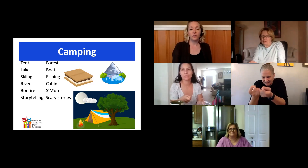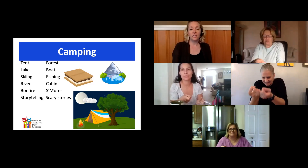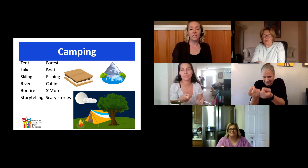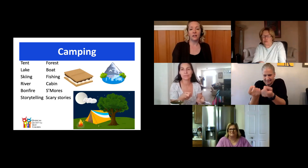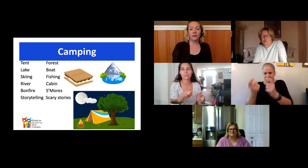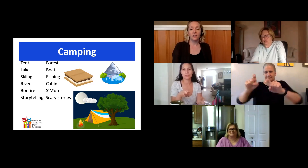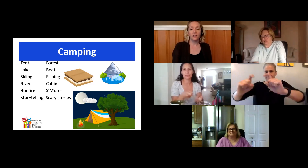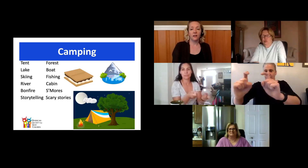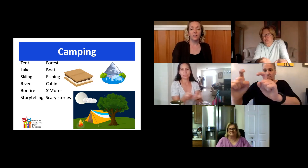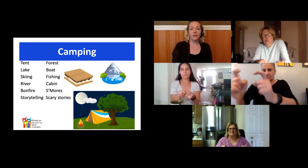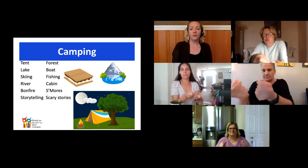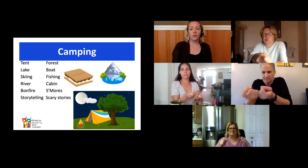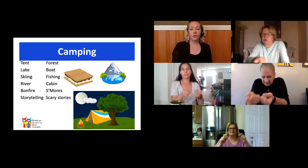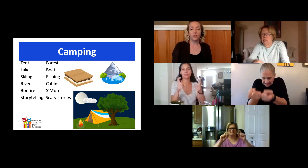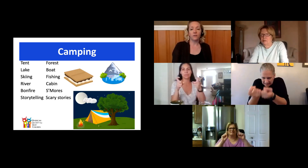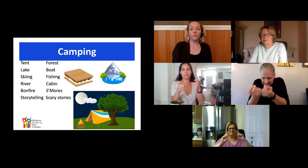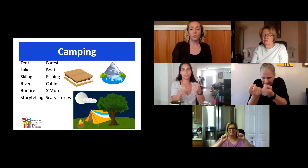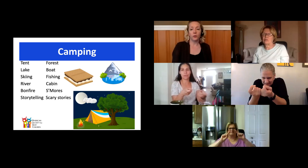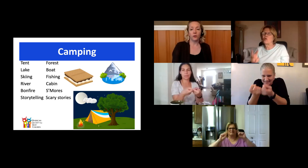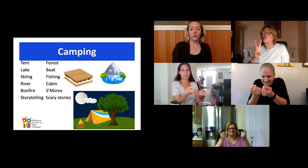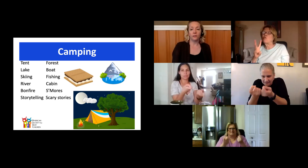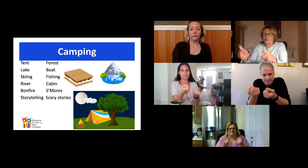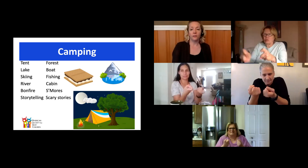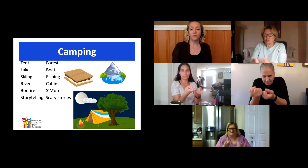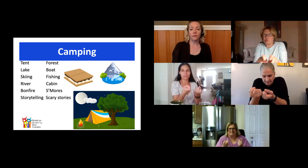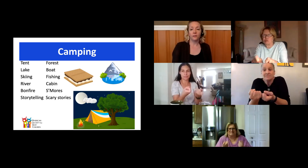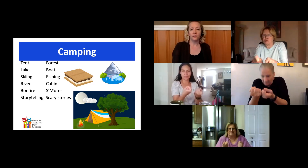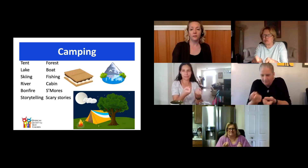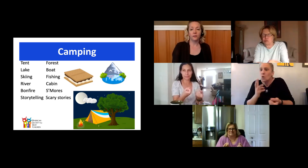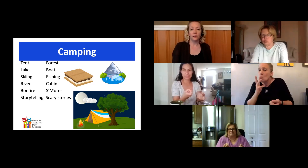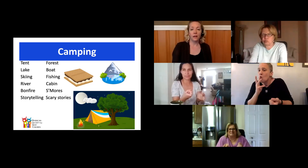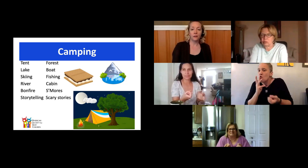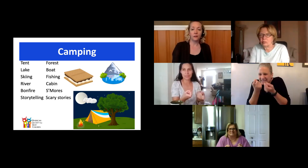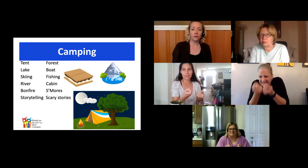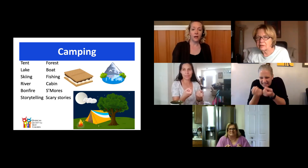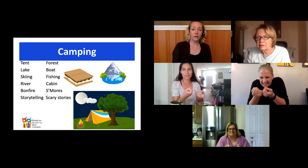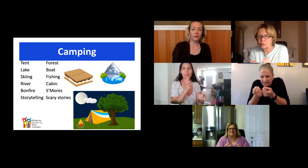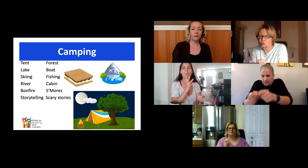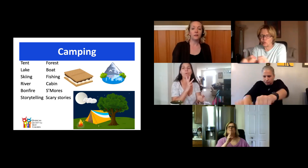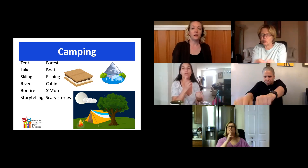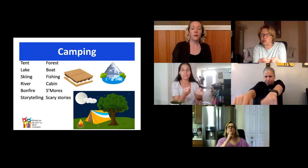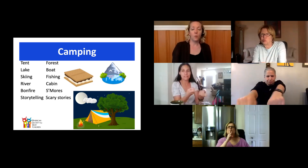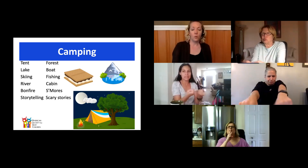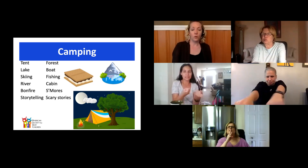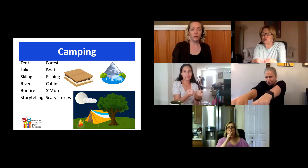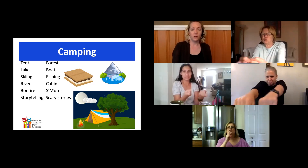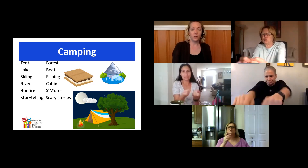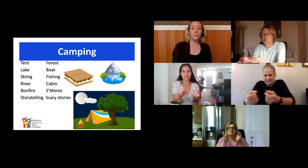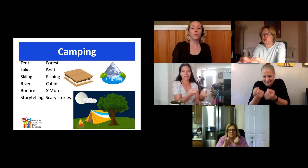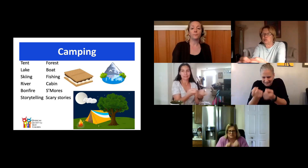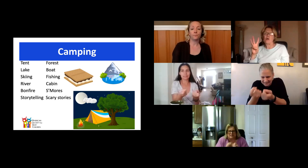holding on X, okay, X's, palm orientation up. So water